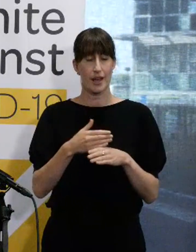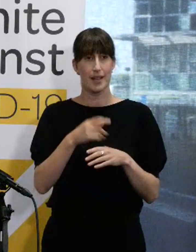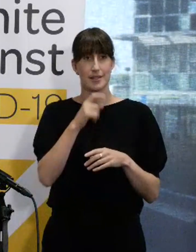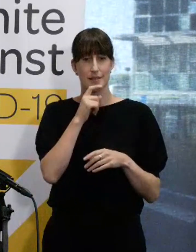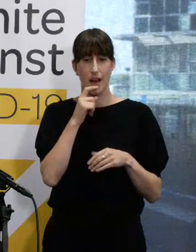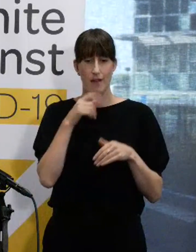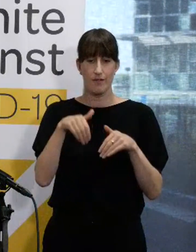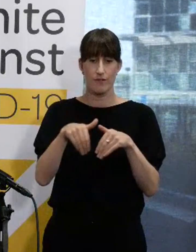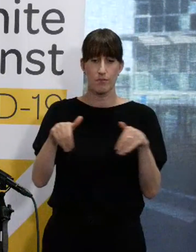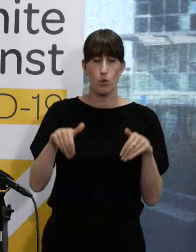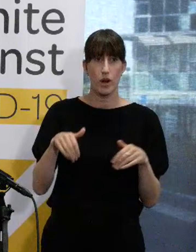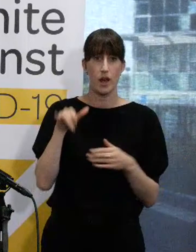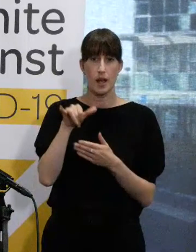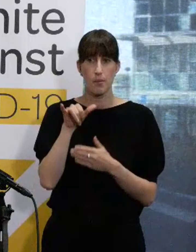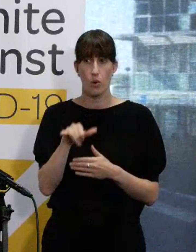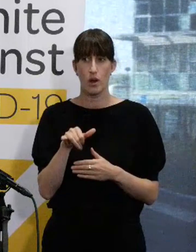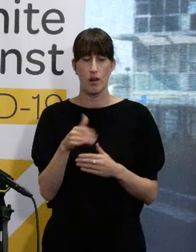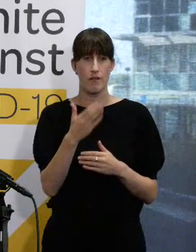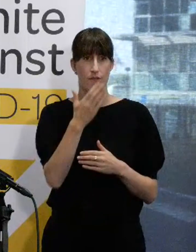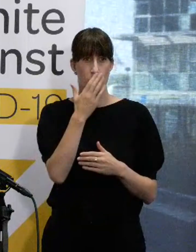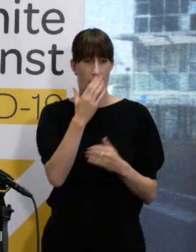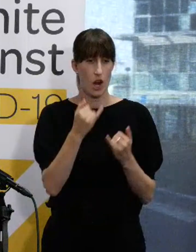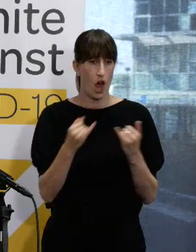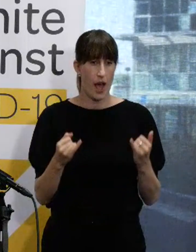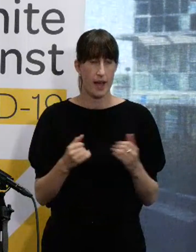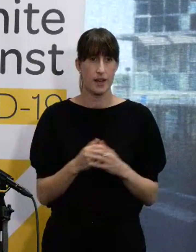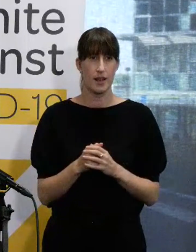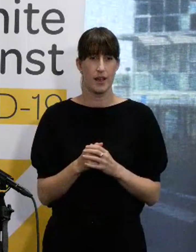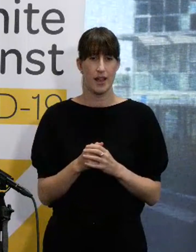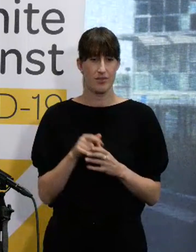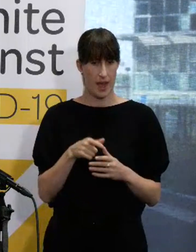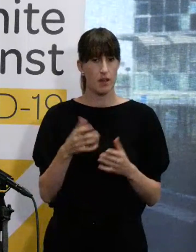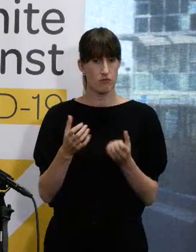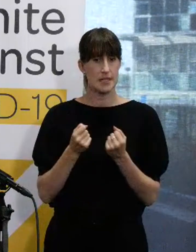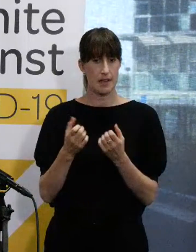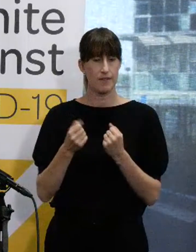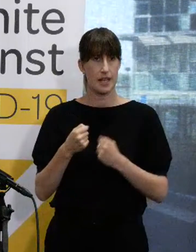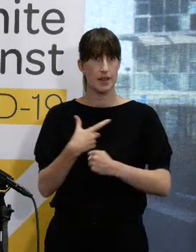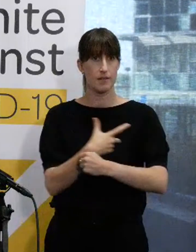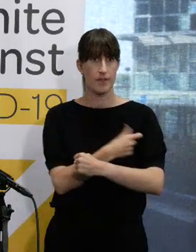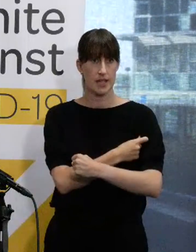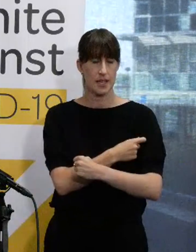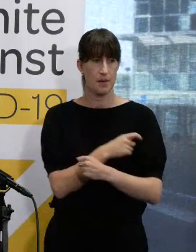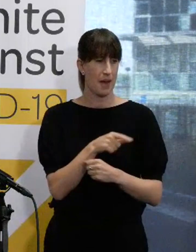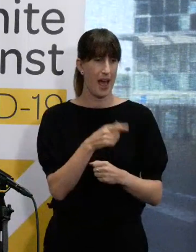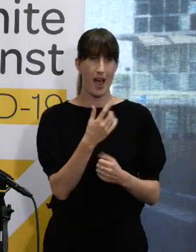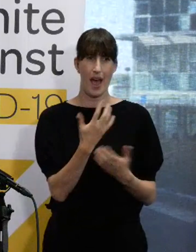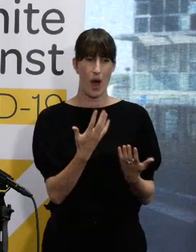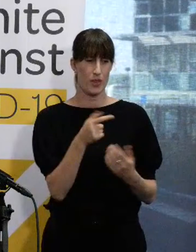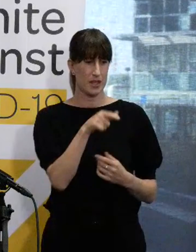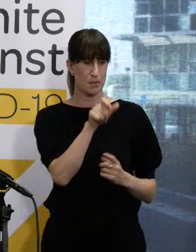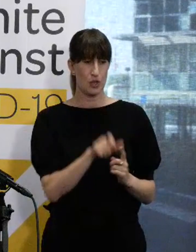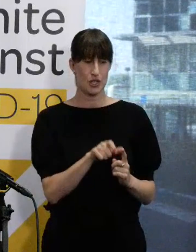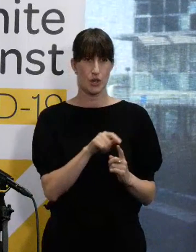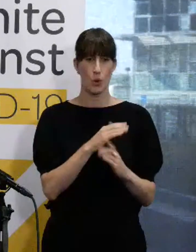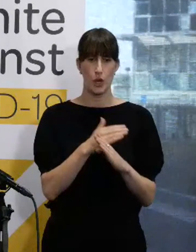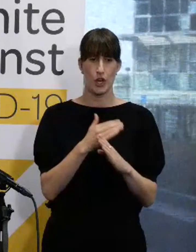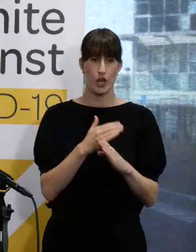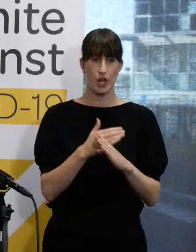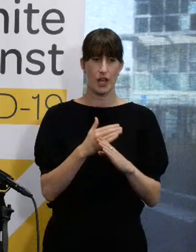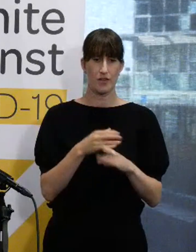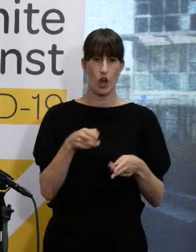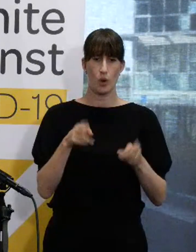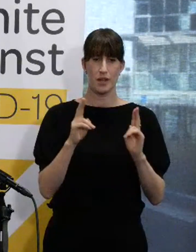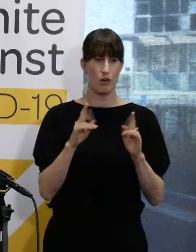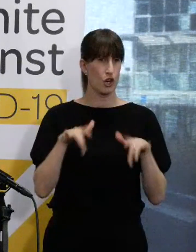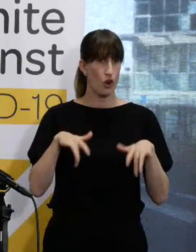and repurposed into other roles. How was this person not vaccinated but still working in that frontline role? Yeah, so the intention is for